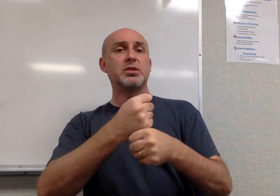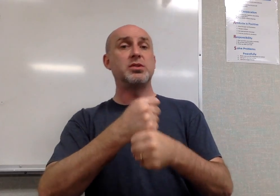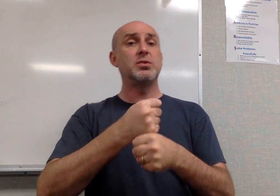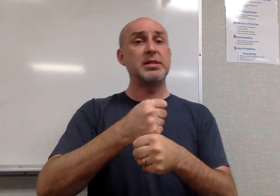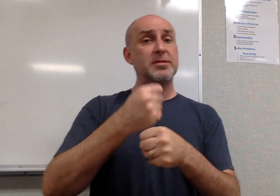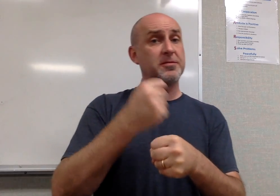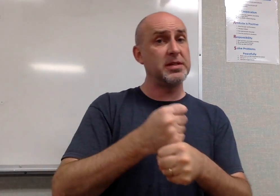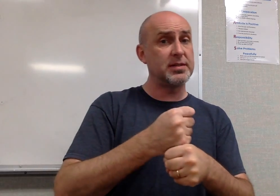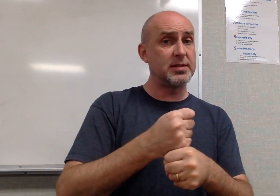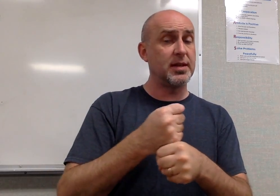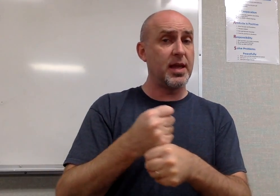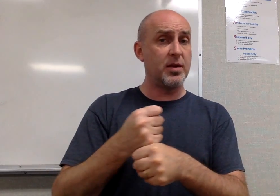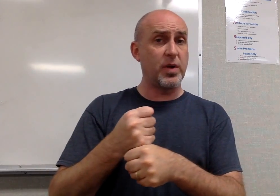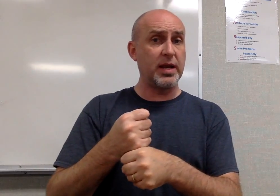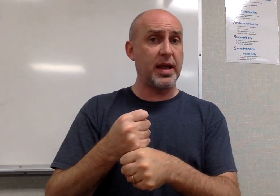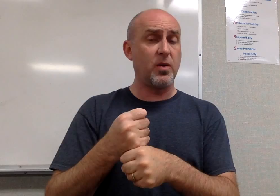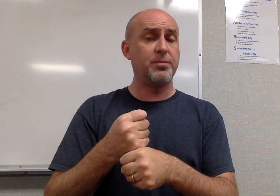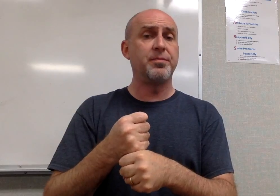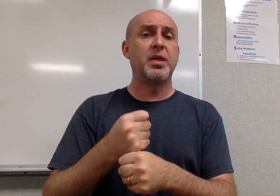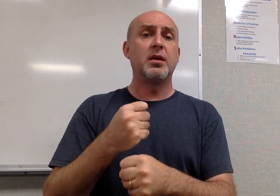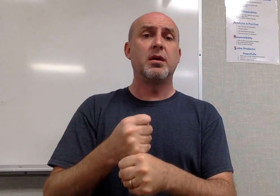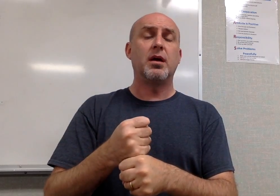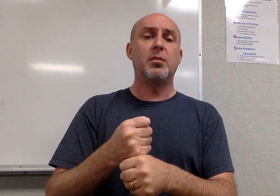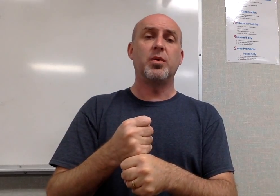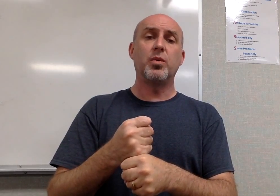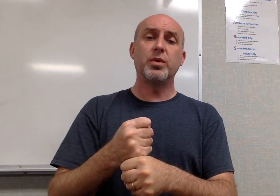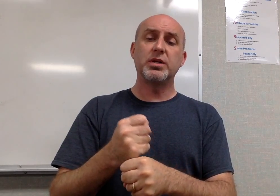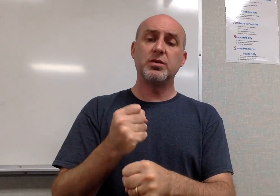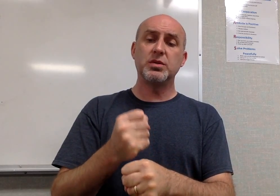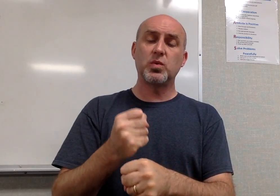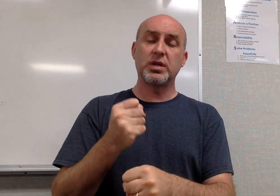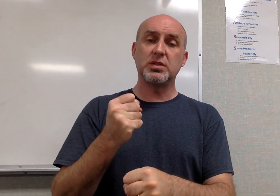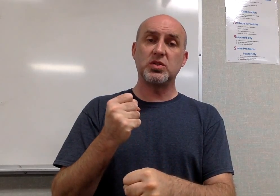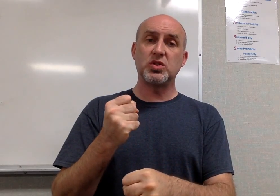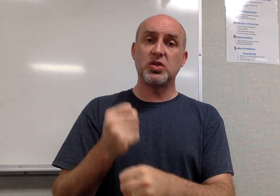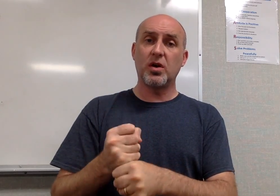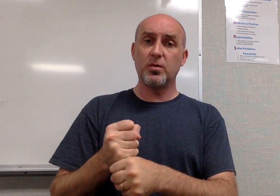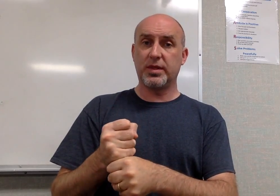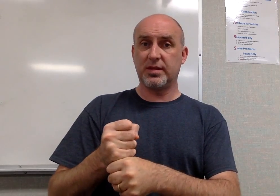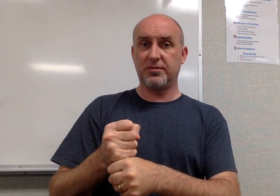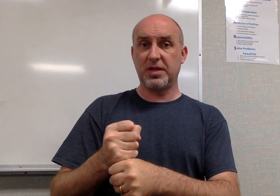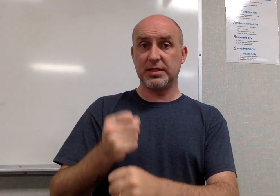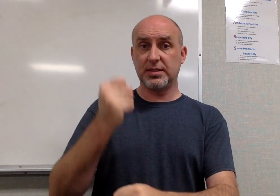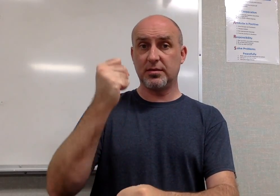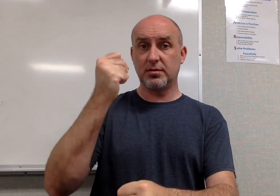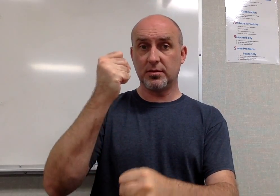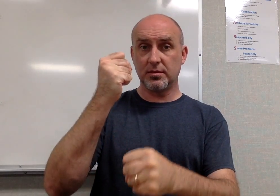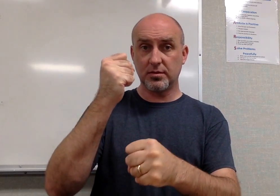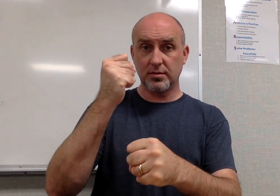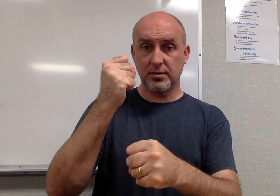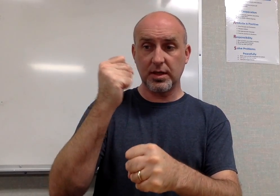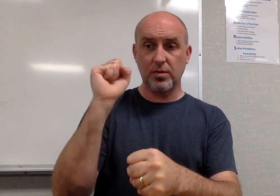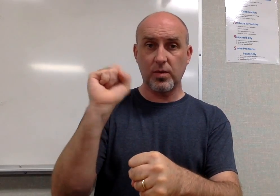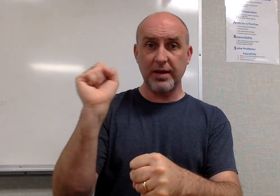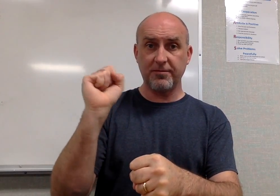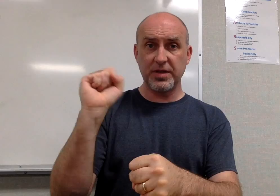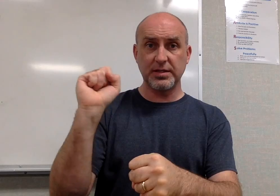do these fists again right now, but what we're going to do is we're going to start with the fist, the right